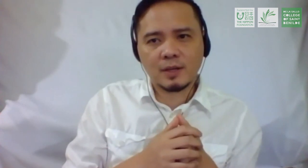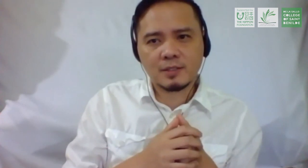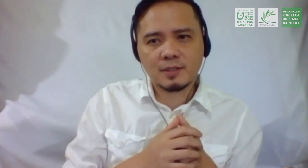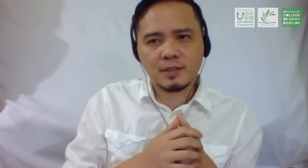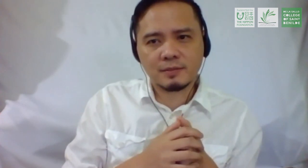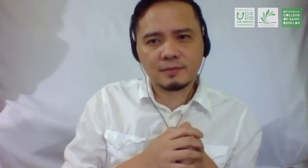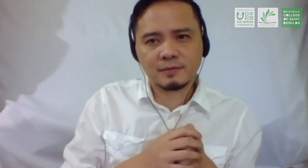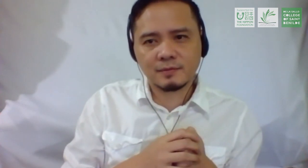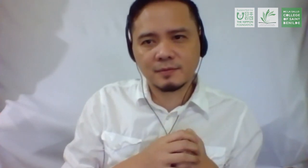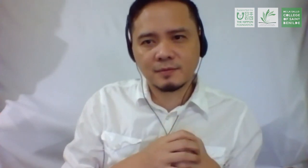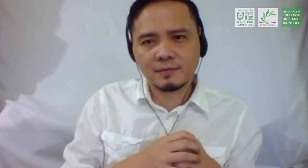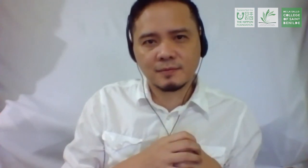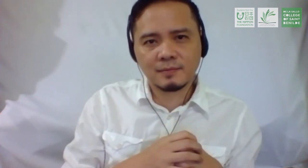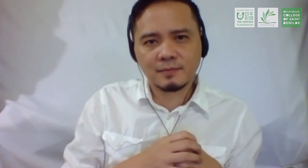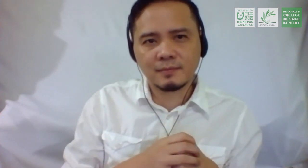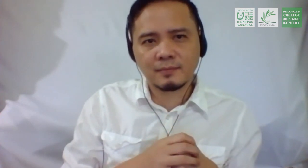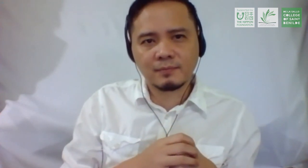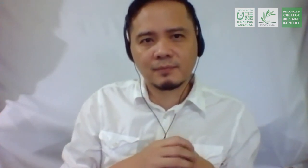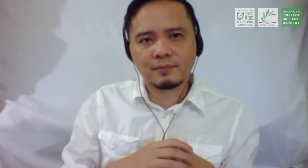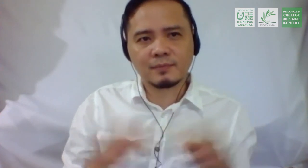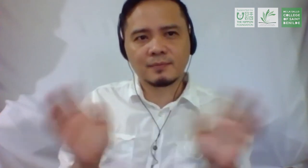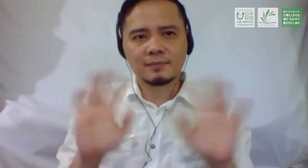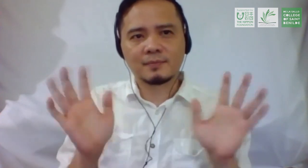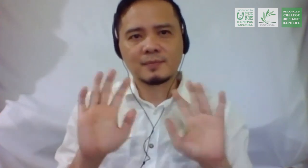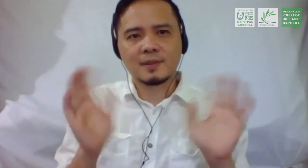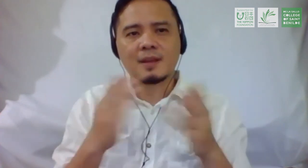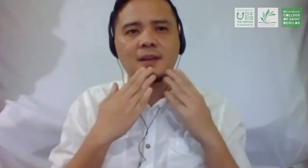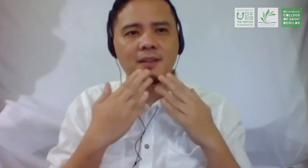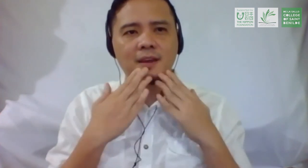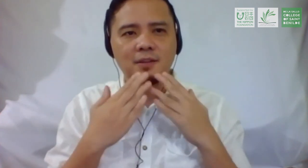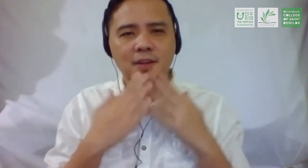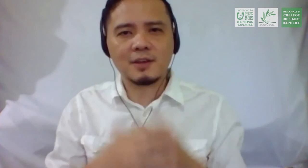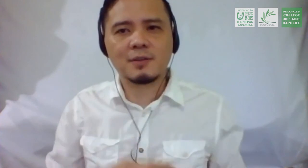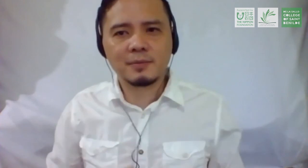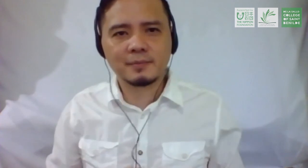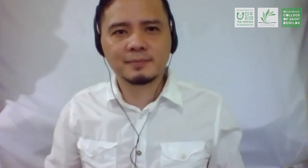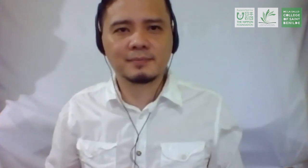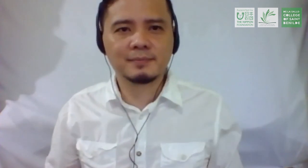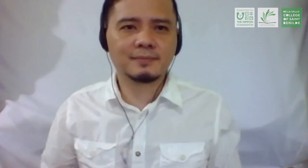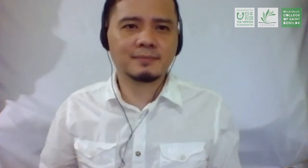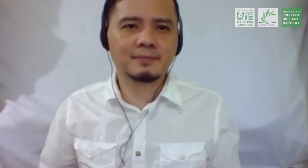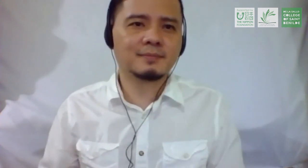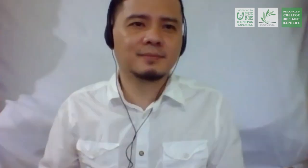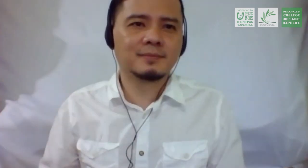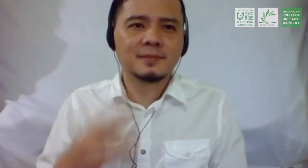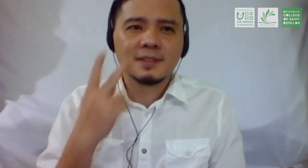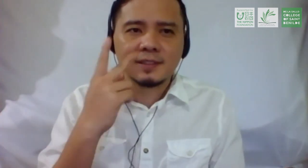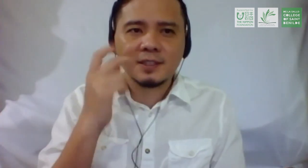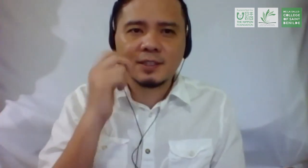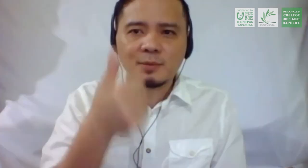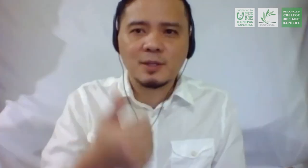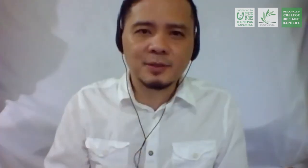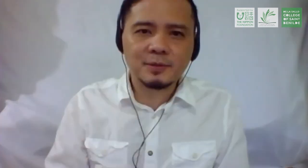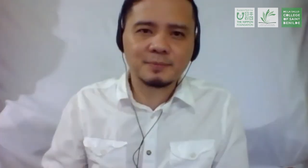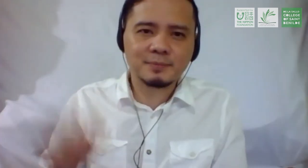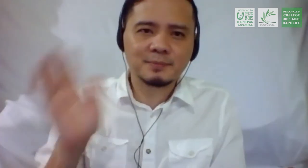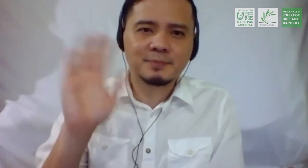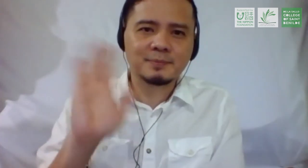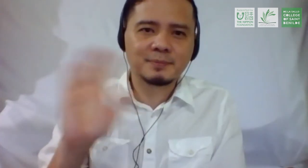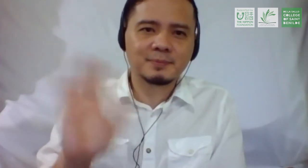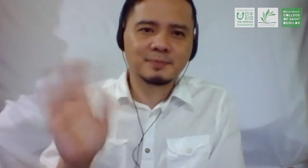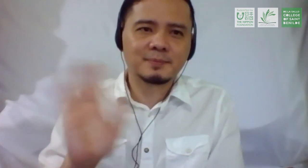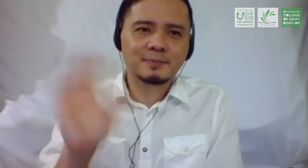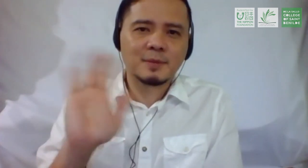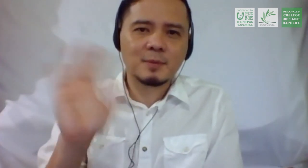Okay, sir. Okay. Thank you. Thank you. Thank you. Thank And see you. you tomorrow. See you tomorrow. Bye-bye.